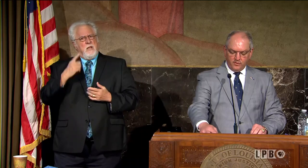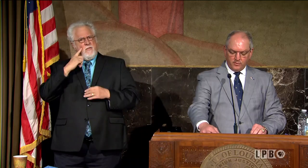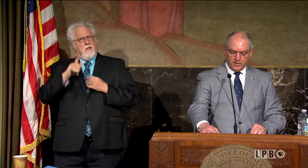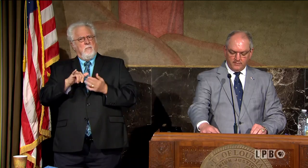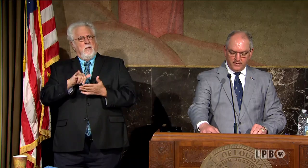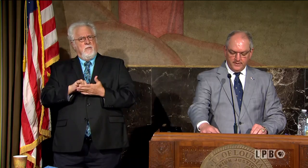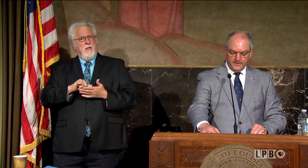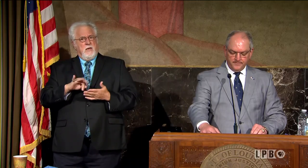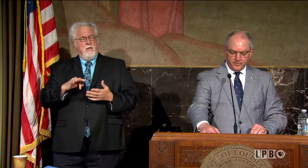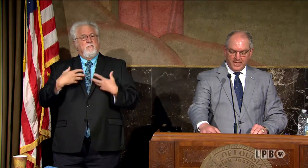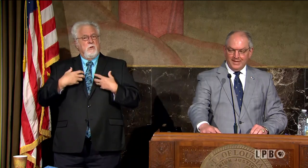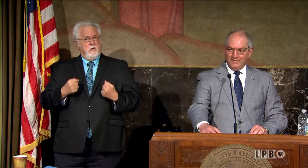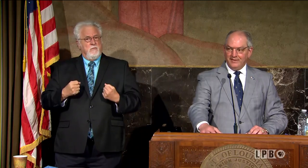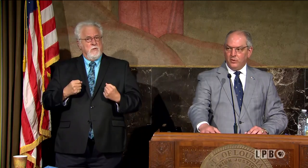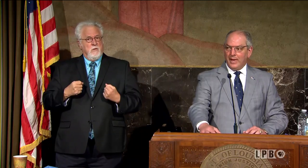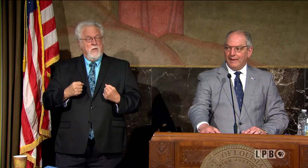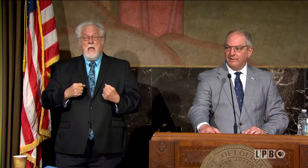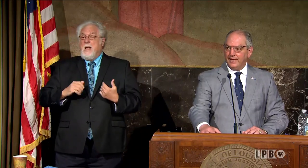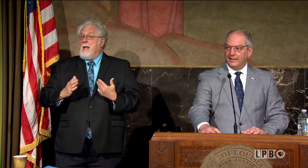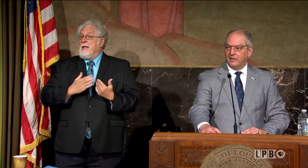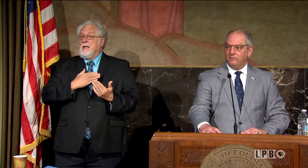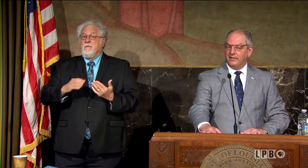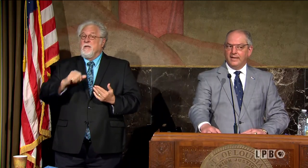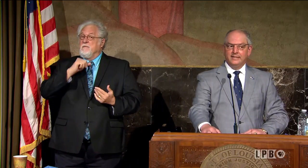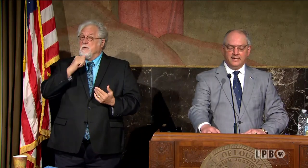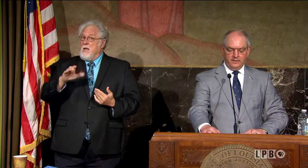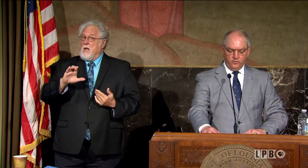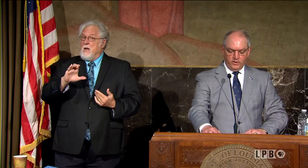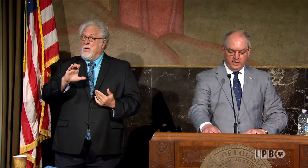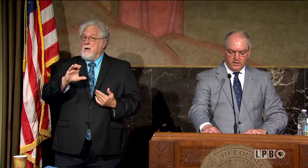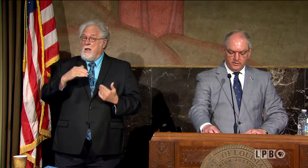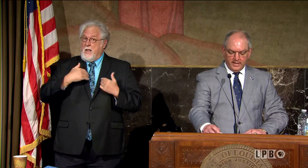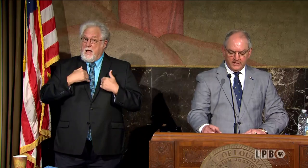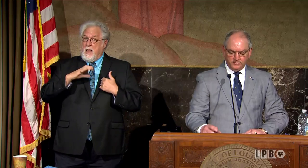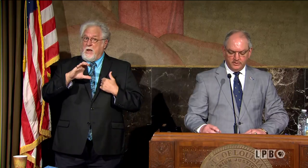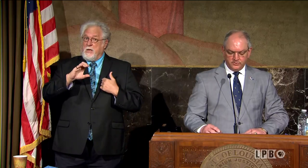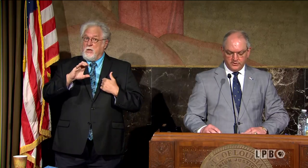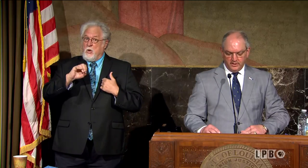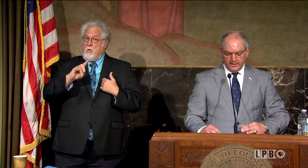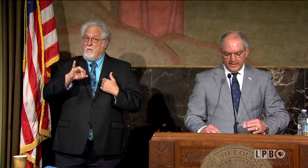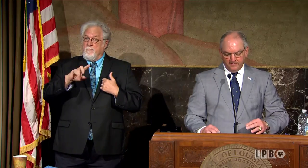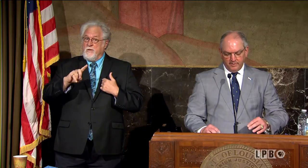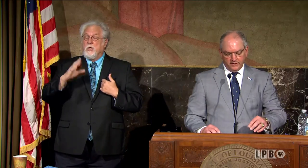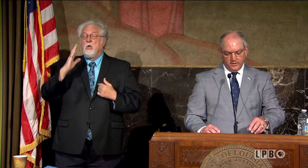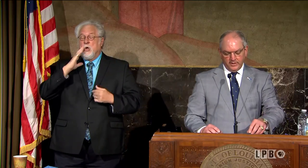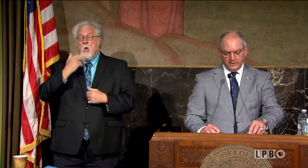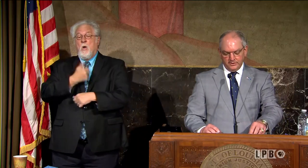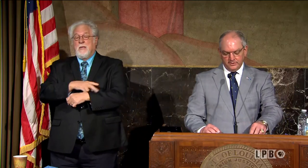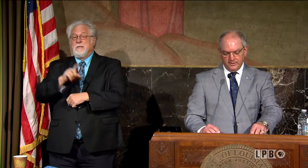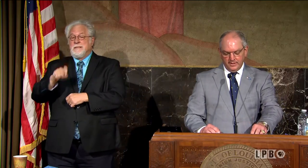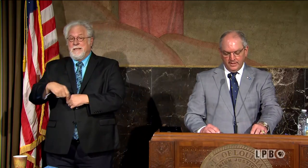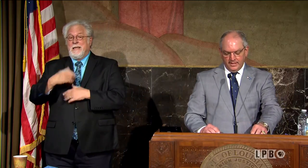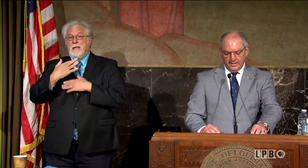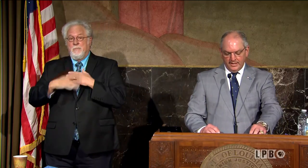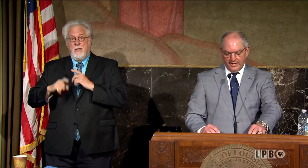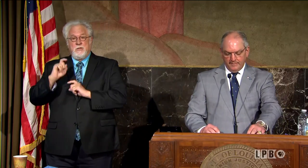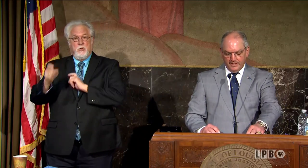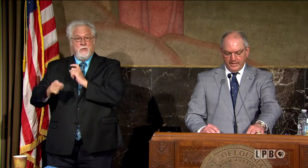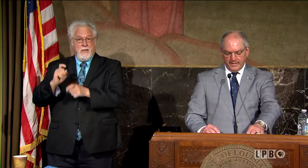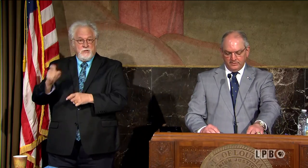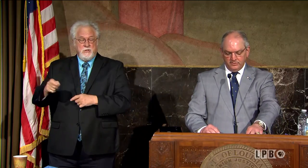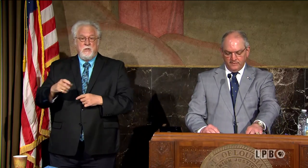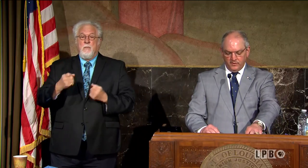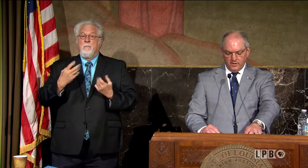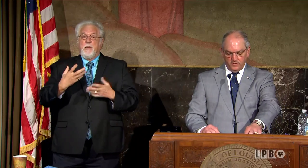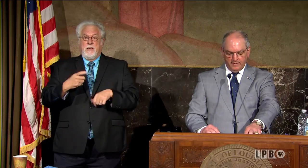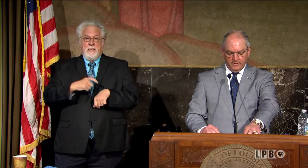that if you're recovered. Even if you haven't had COVID-19, we know that hospitals are still in need of blood donations. And in